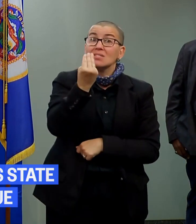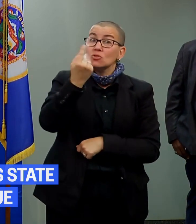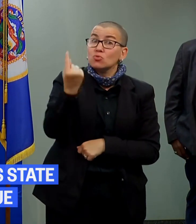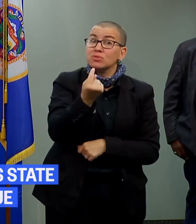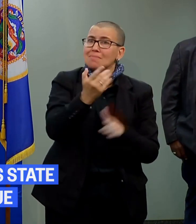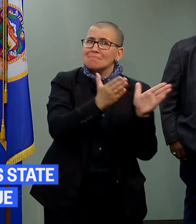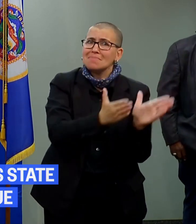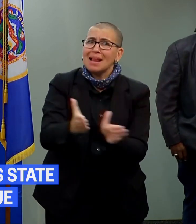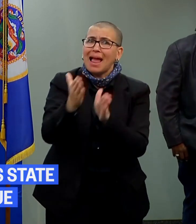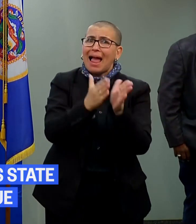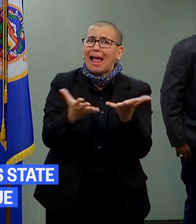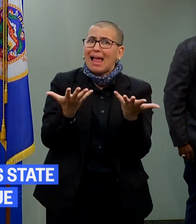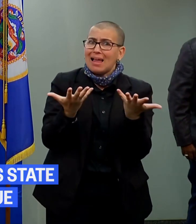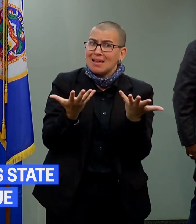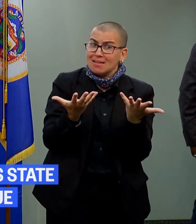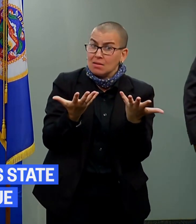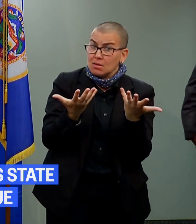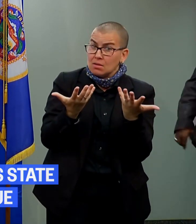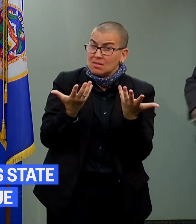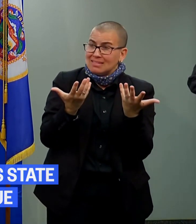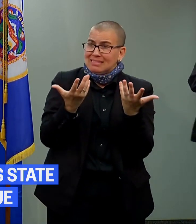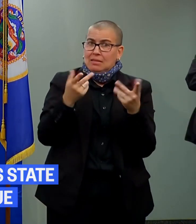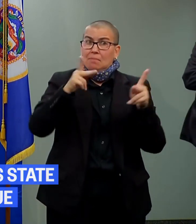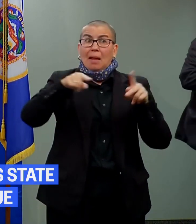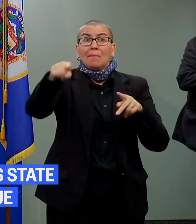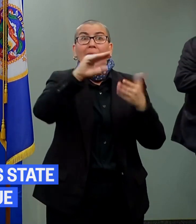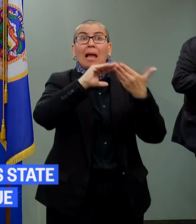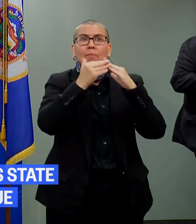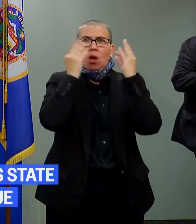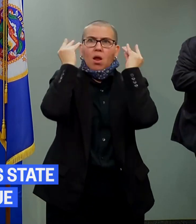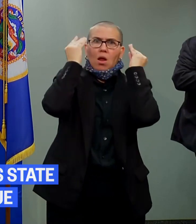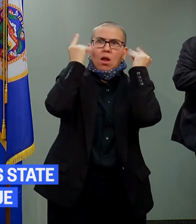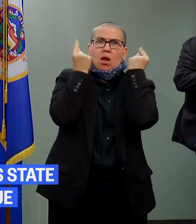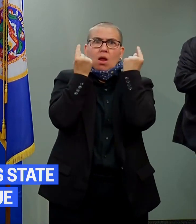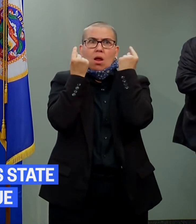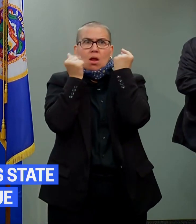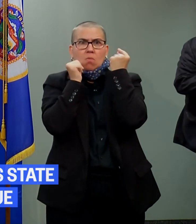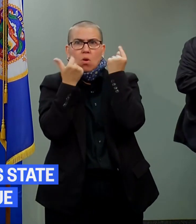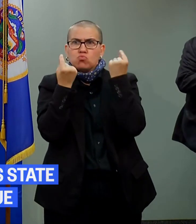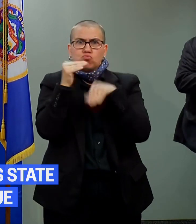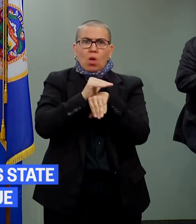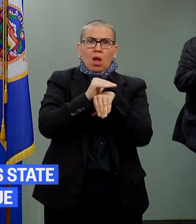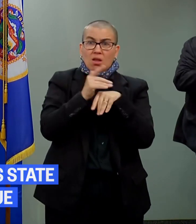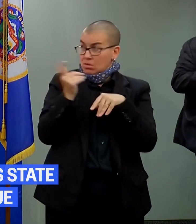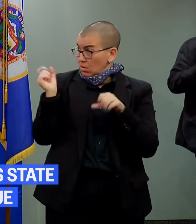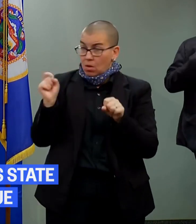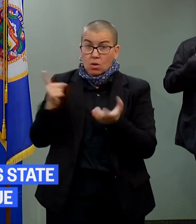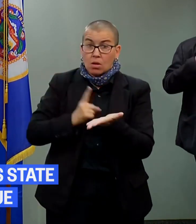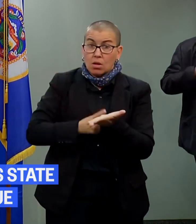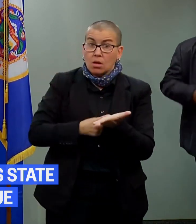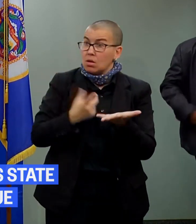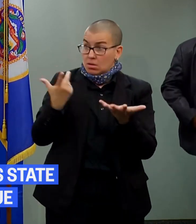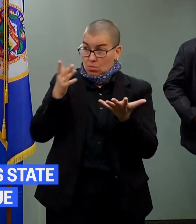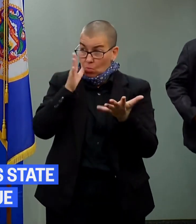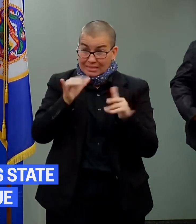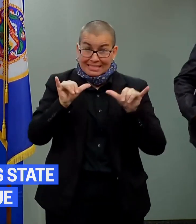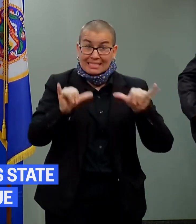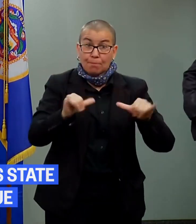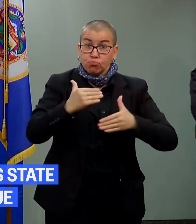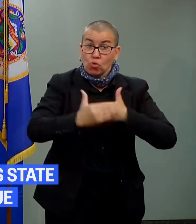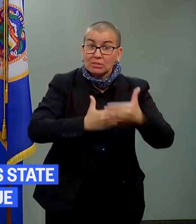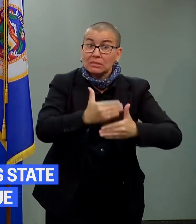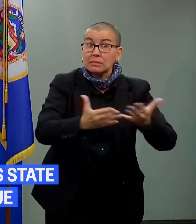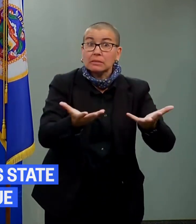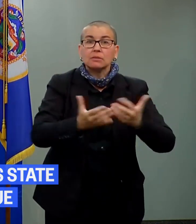areas, should think about, continuing to take precautions, those sorts of questions? Yeah, and I think today will be, again,